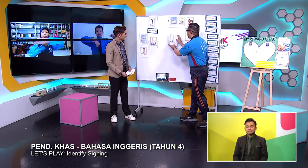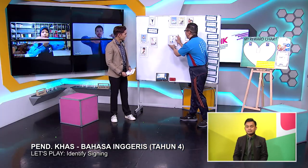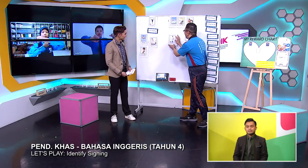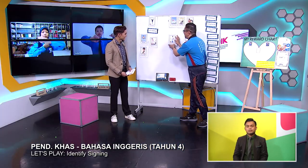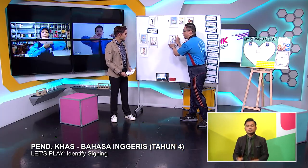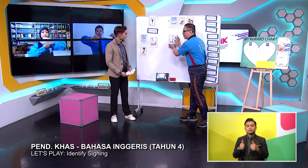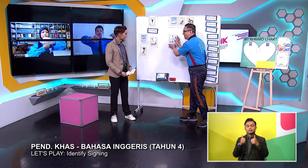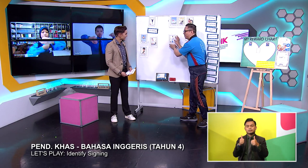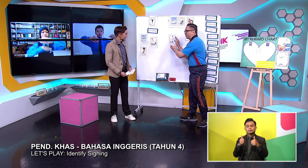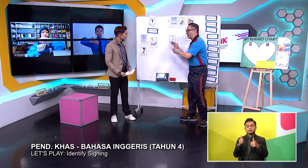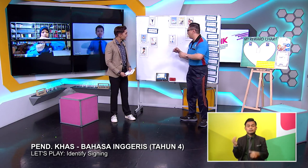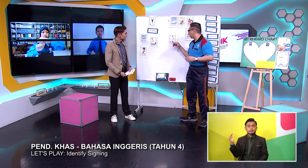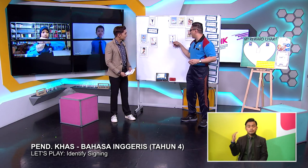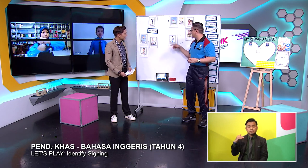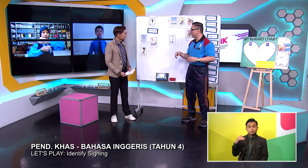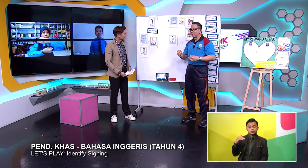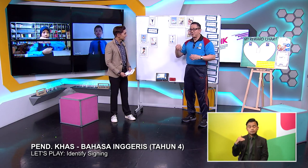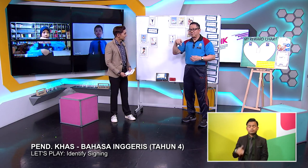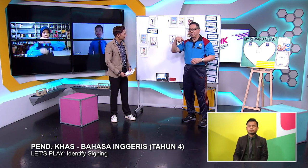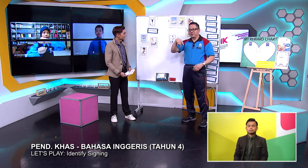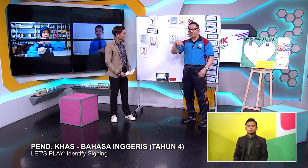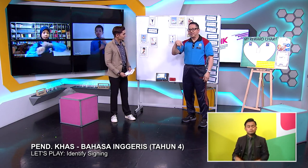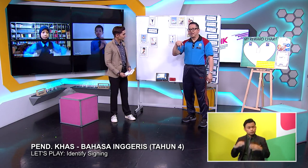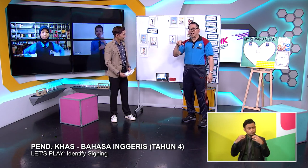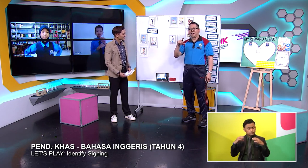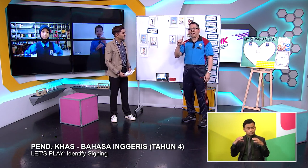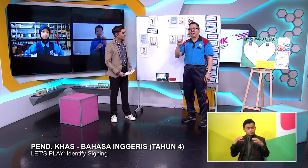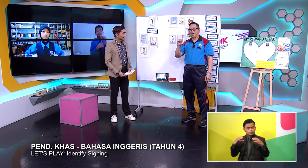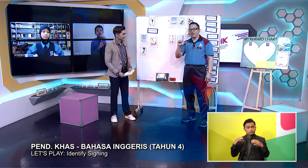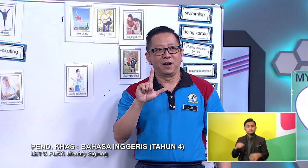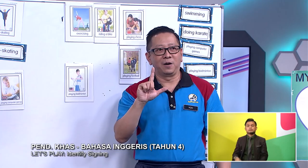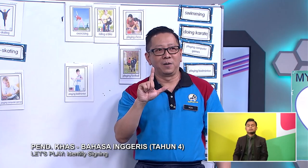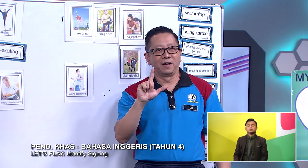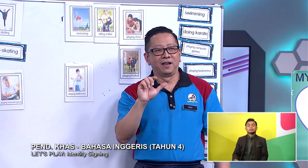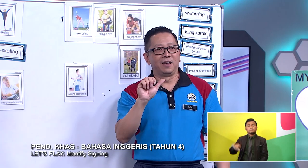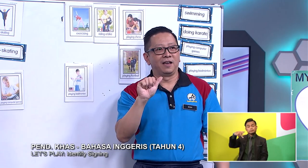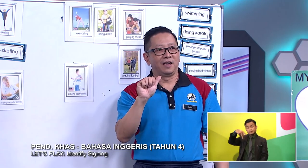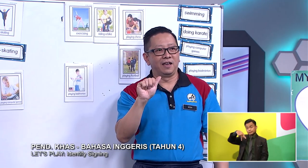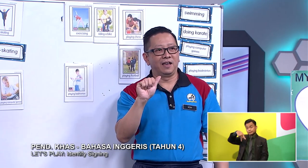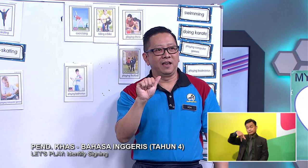Okay, let's go really fast. P L